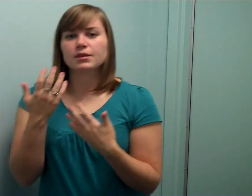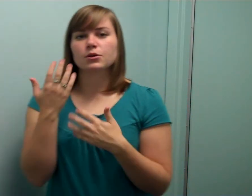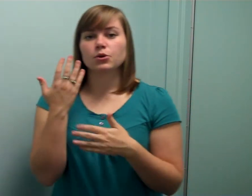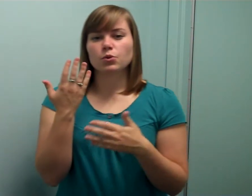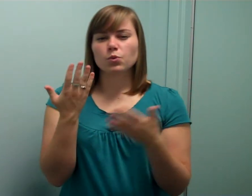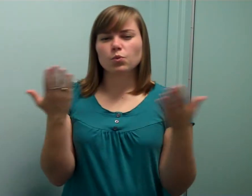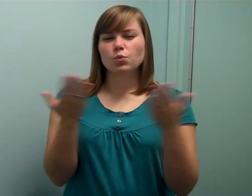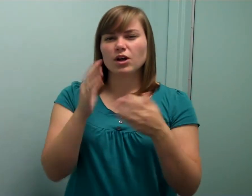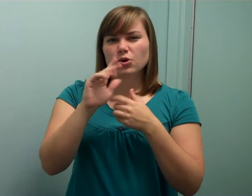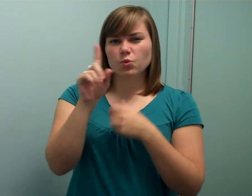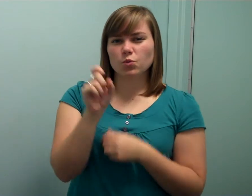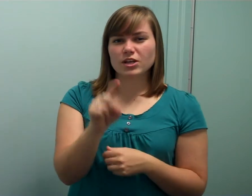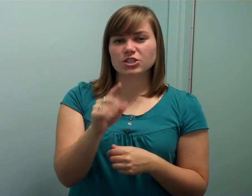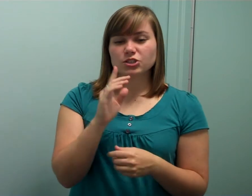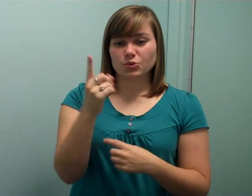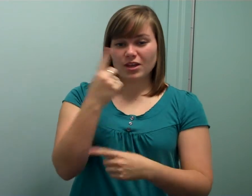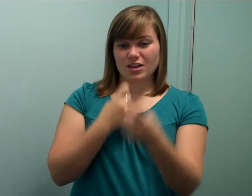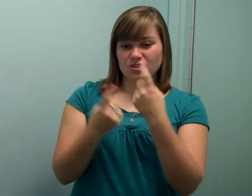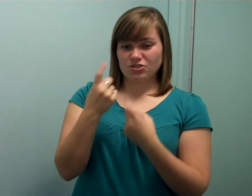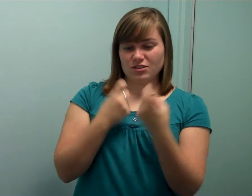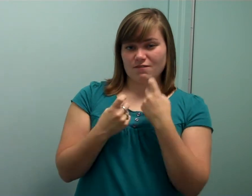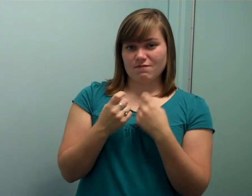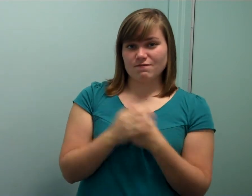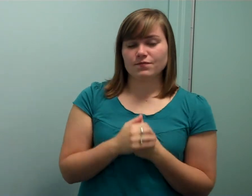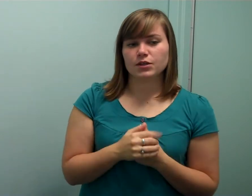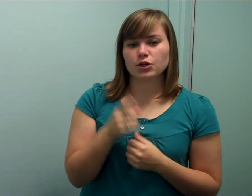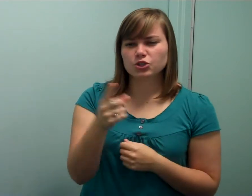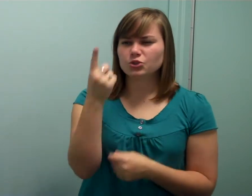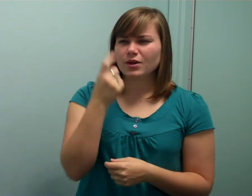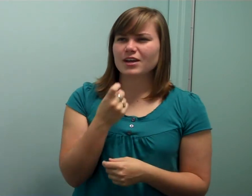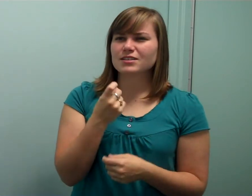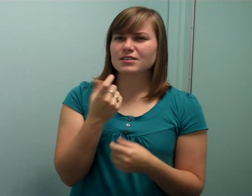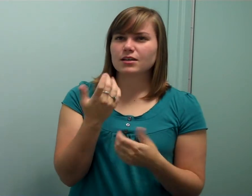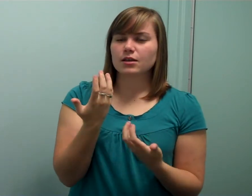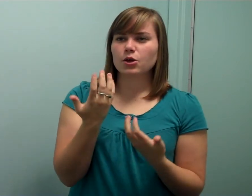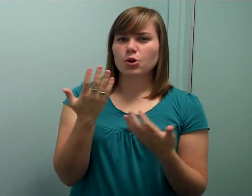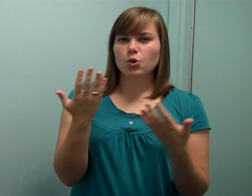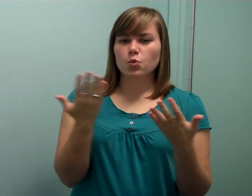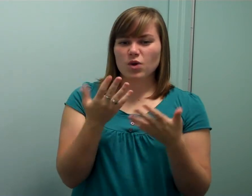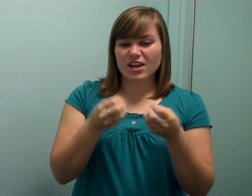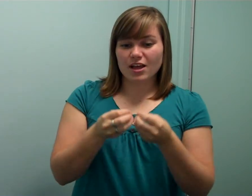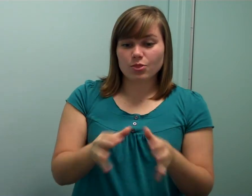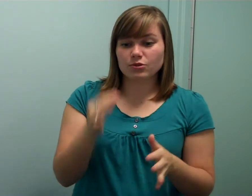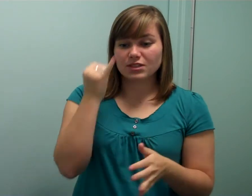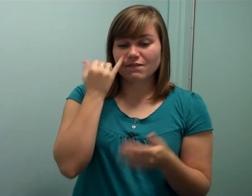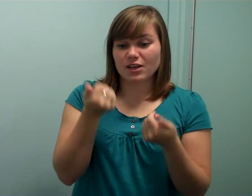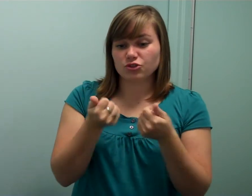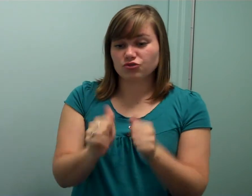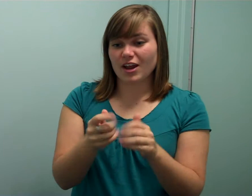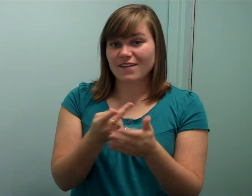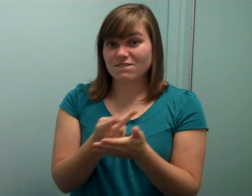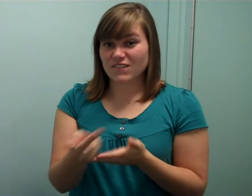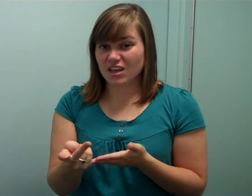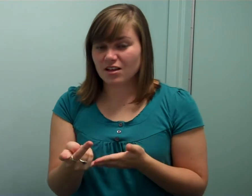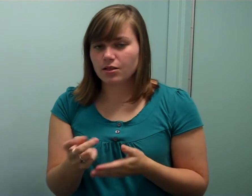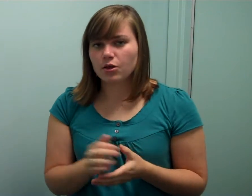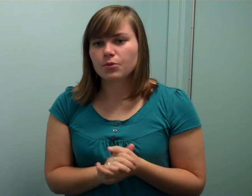you ask yourself? Do you ask, what could I lose if I try and fail?